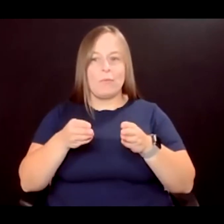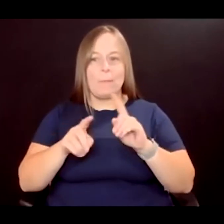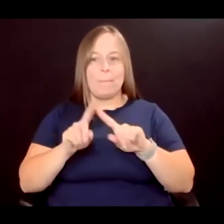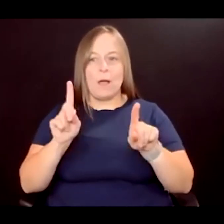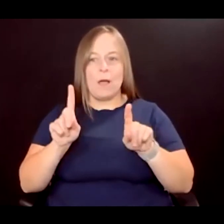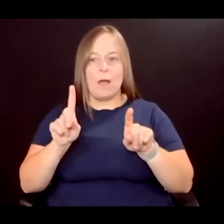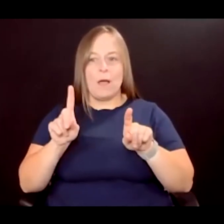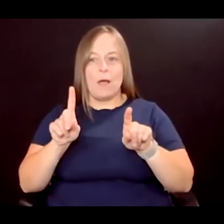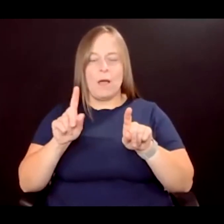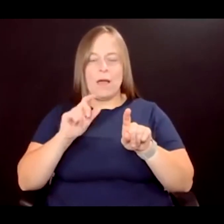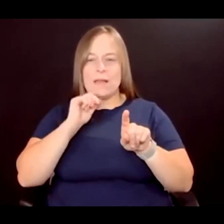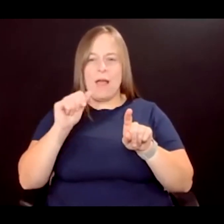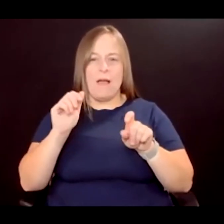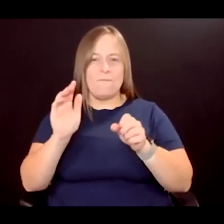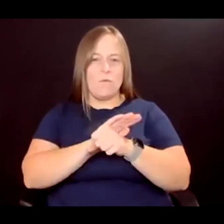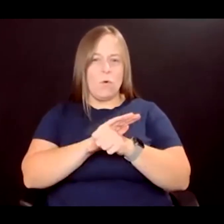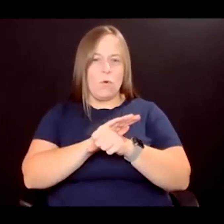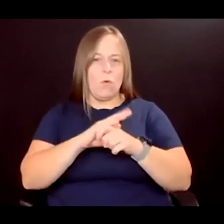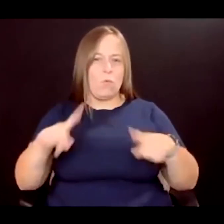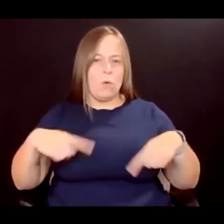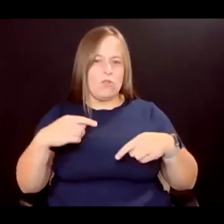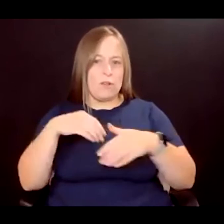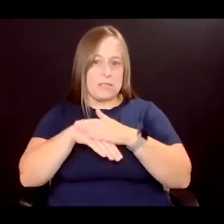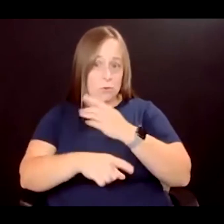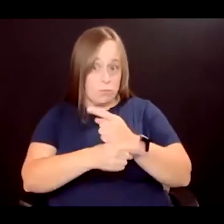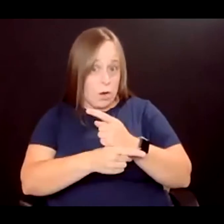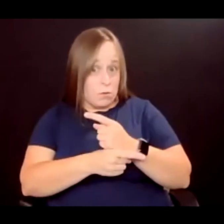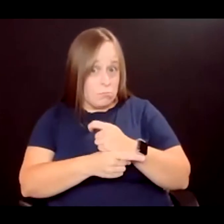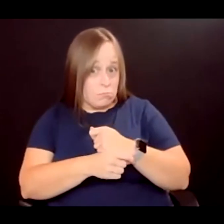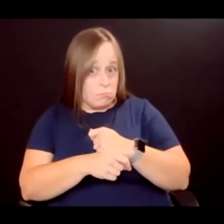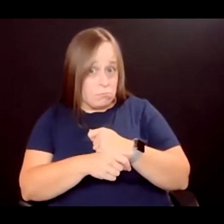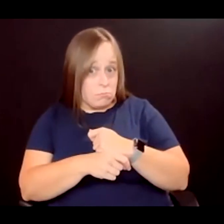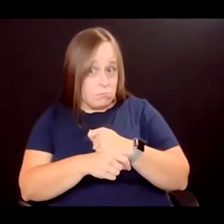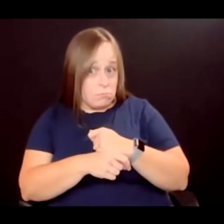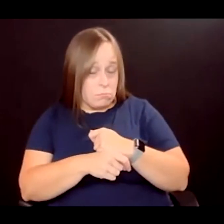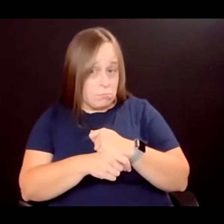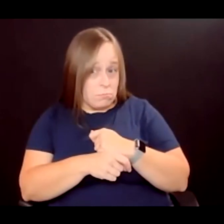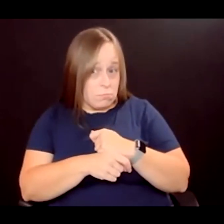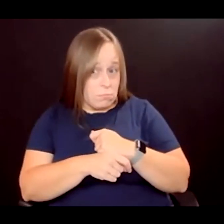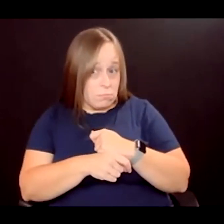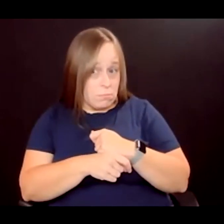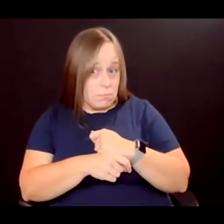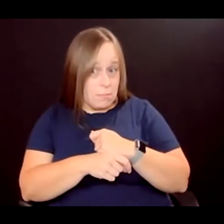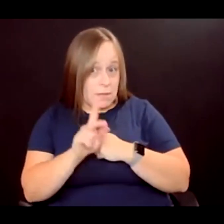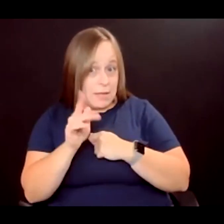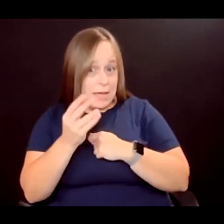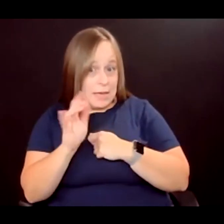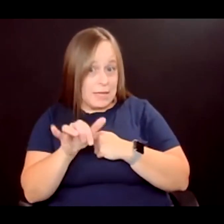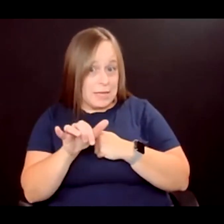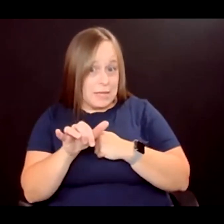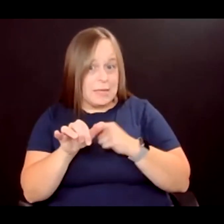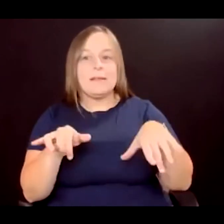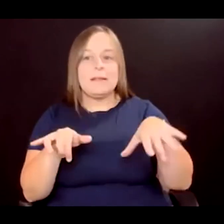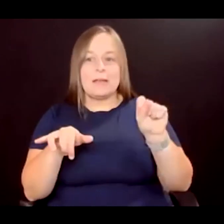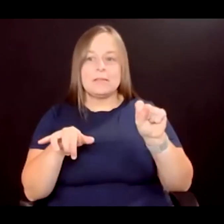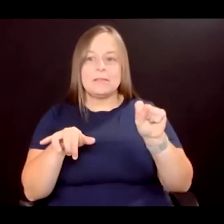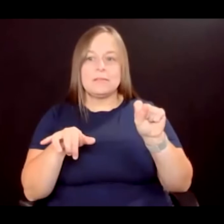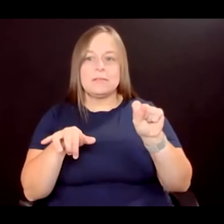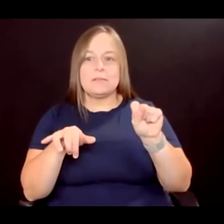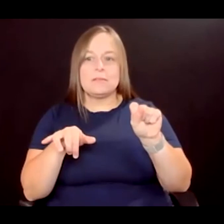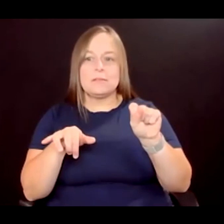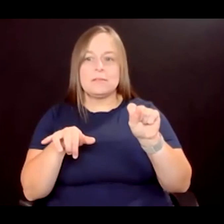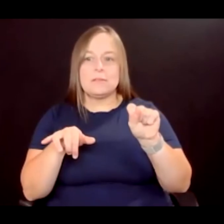residents can use the C-Click-Fix program to enter in information about things that we